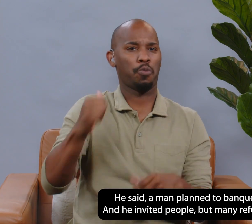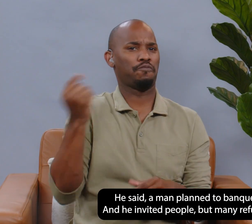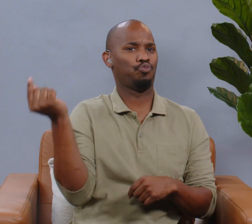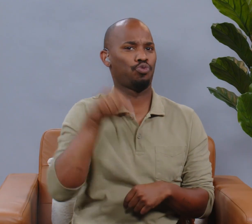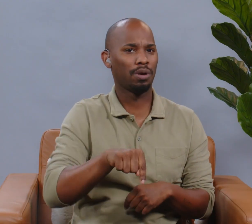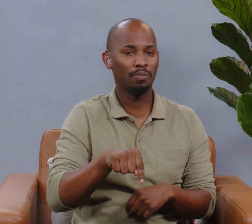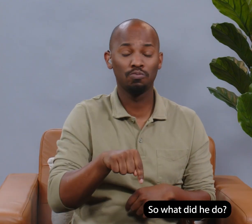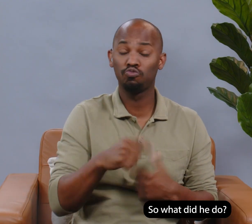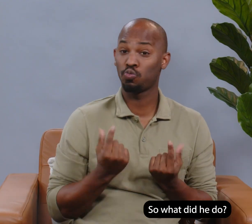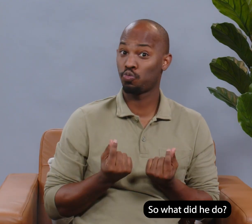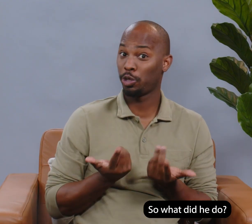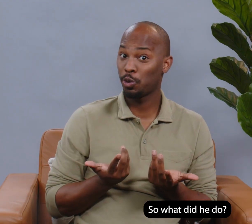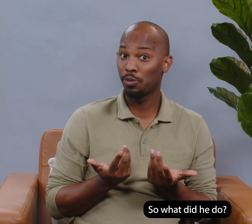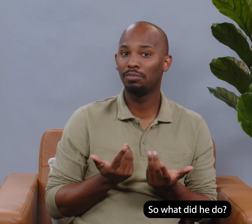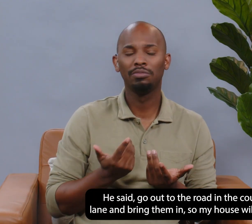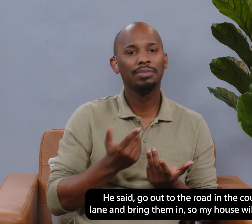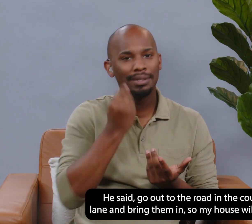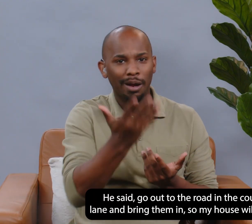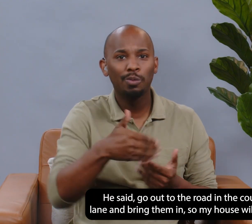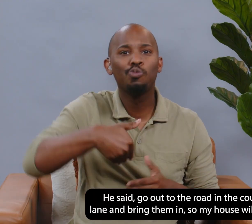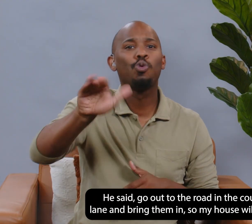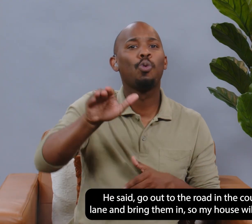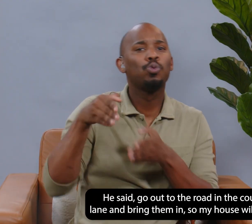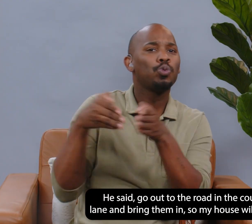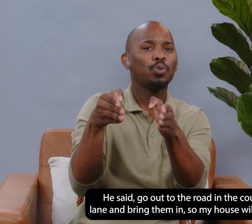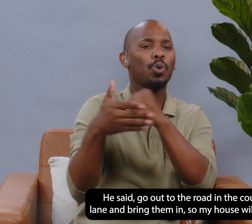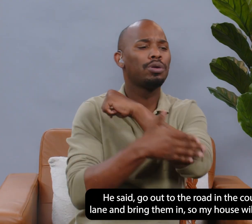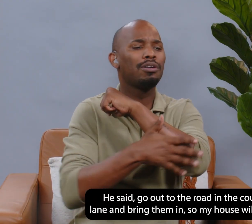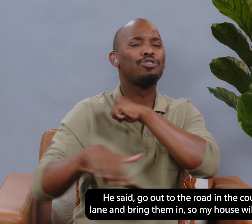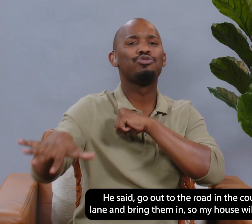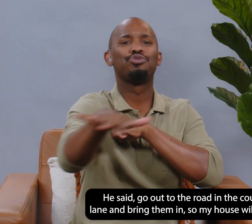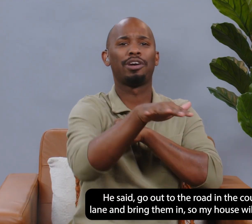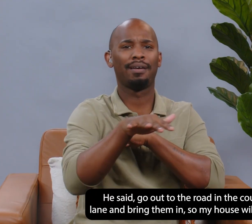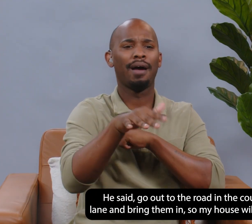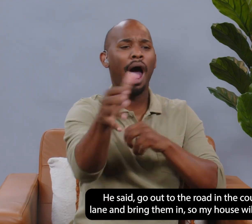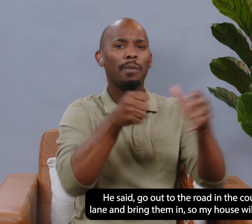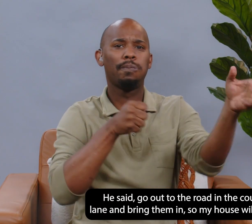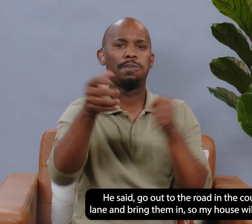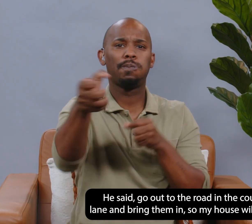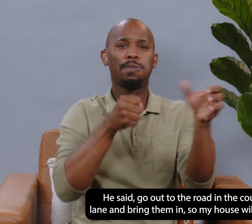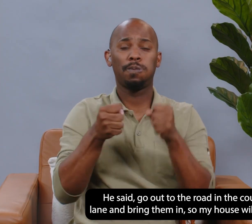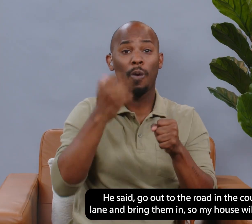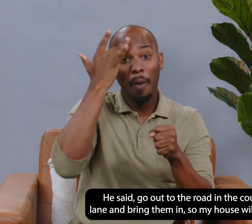refused. So what did he do? He said, go out to the road in the country lane and bring them in so my house will be